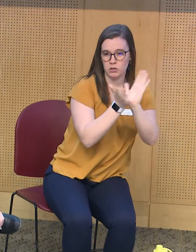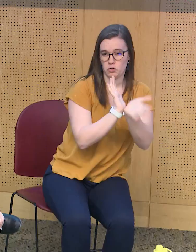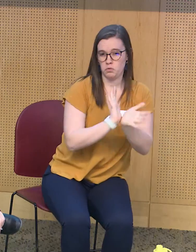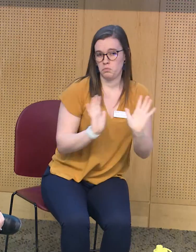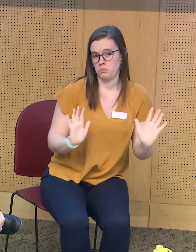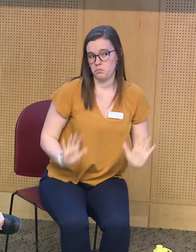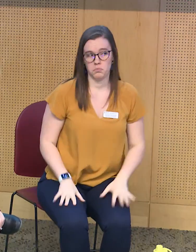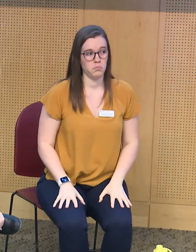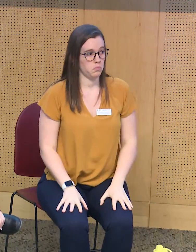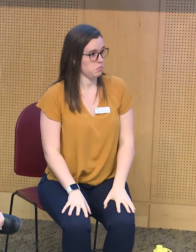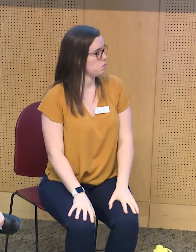center.